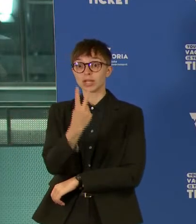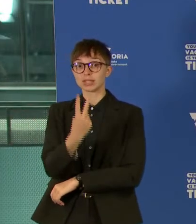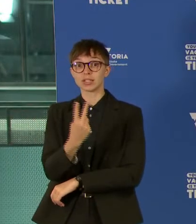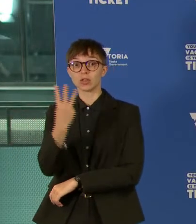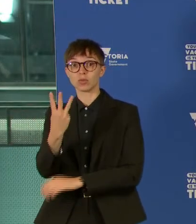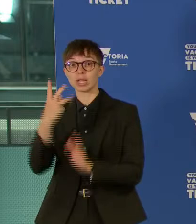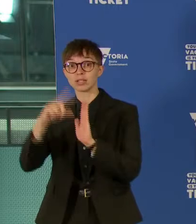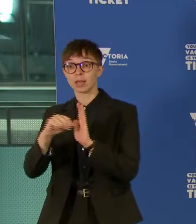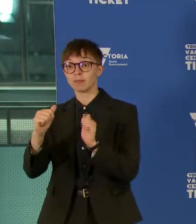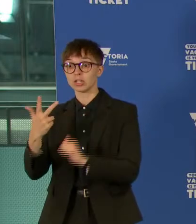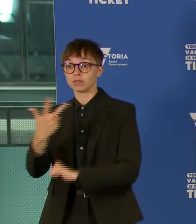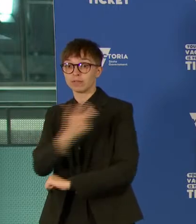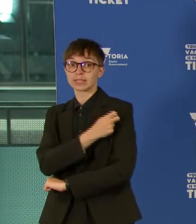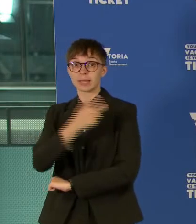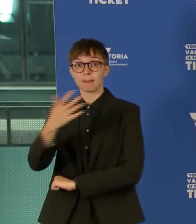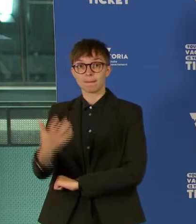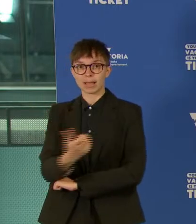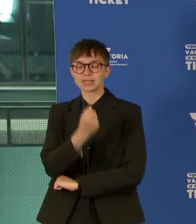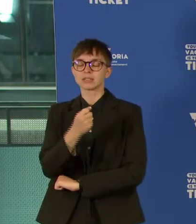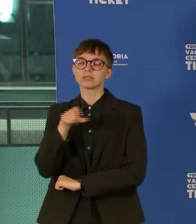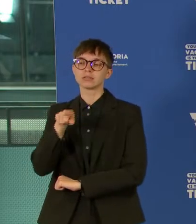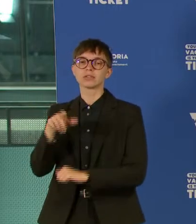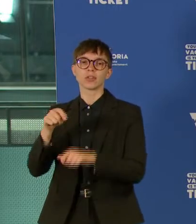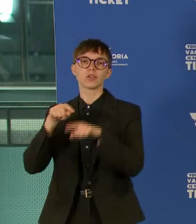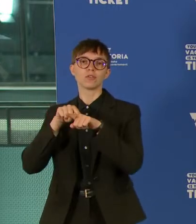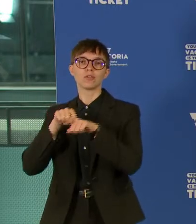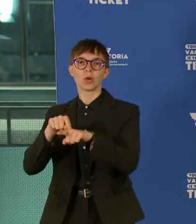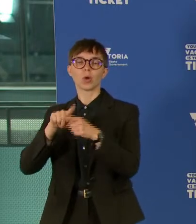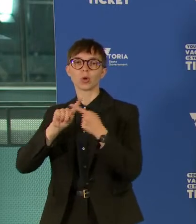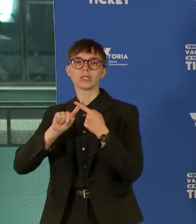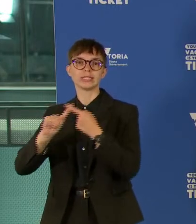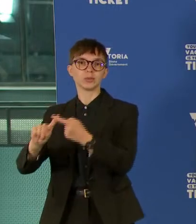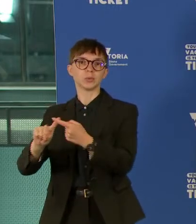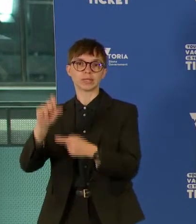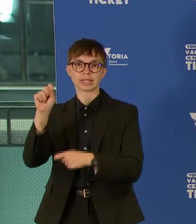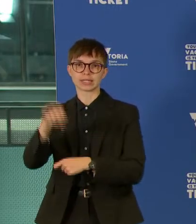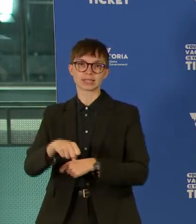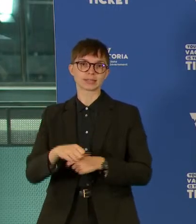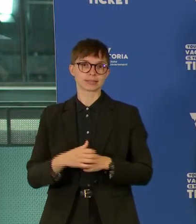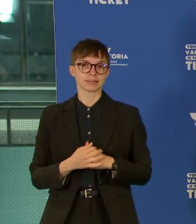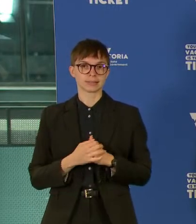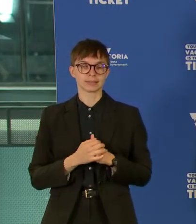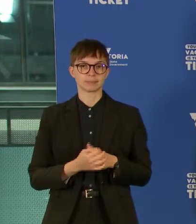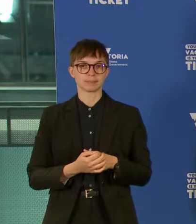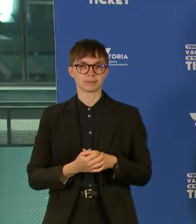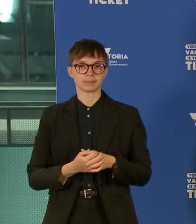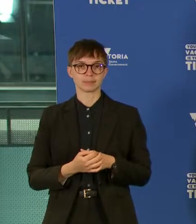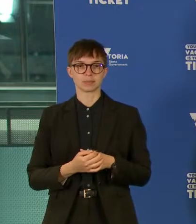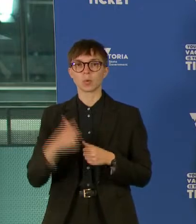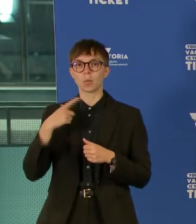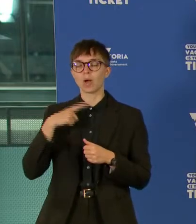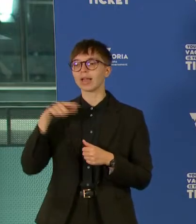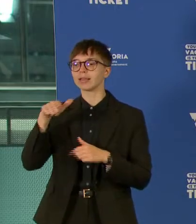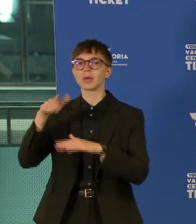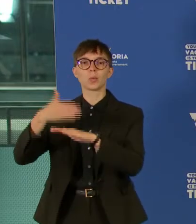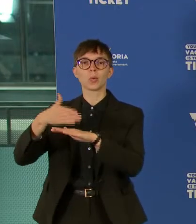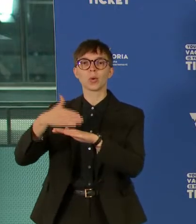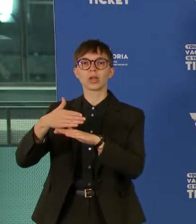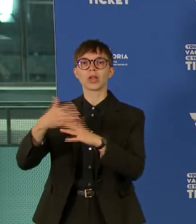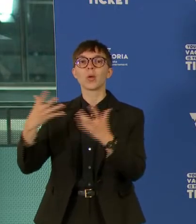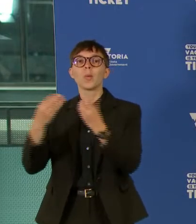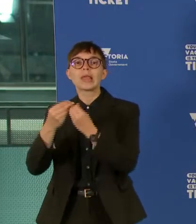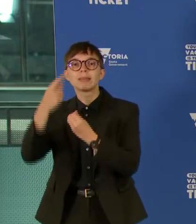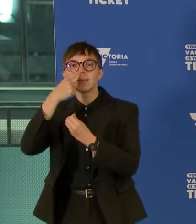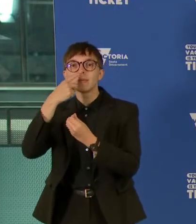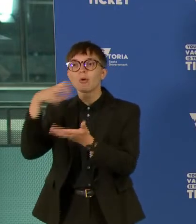workplace based on the particular risk profile of their sectors. It's sensible that we keep some